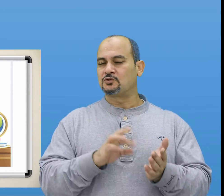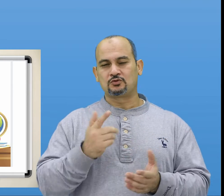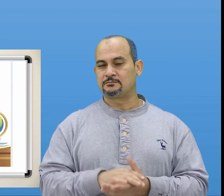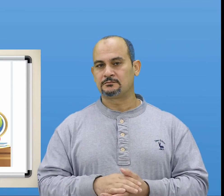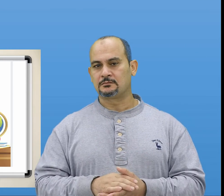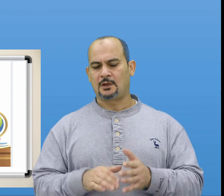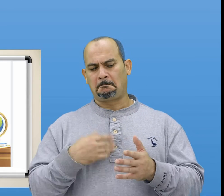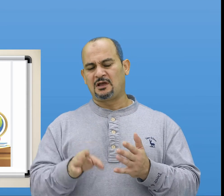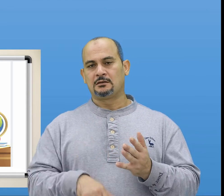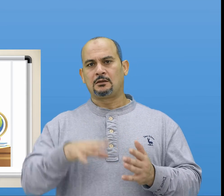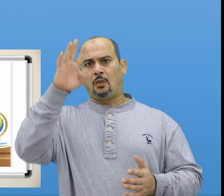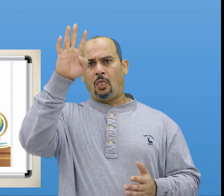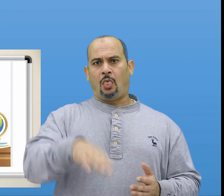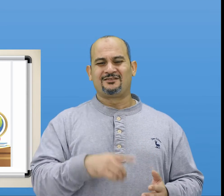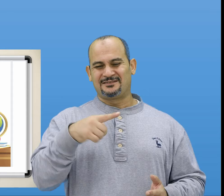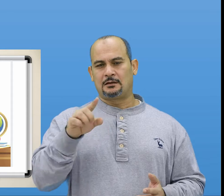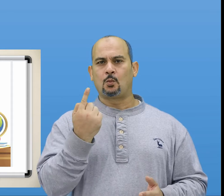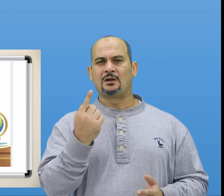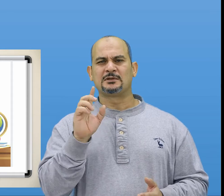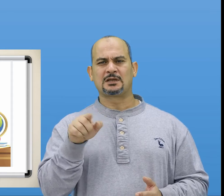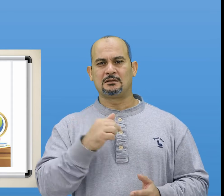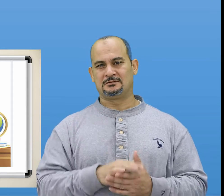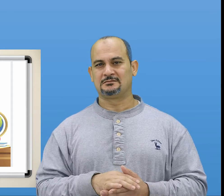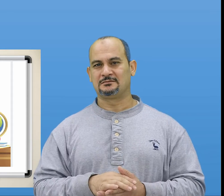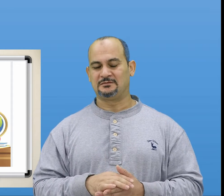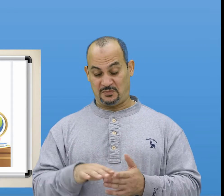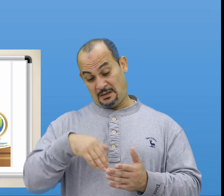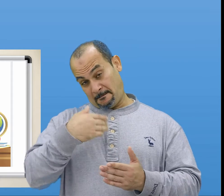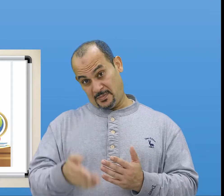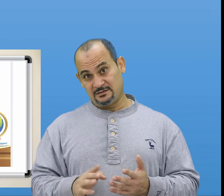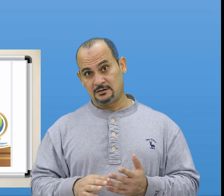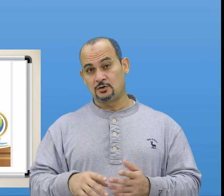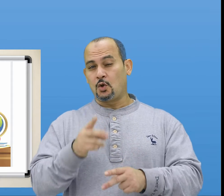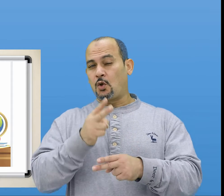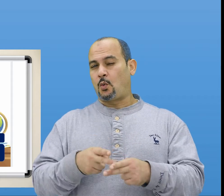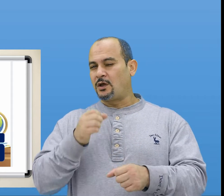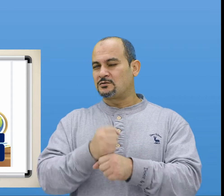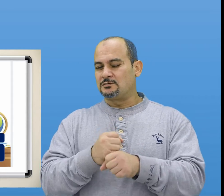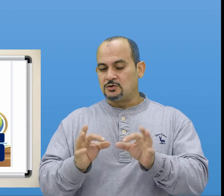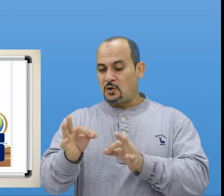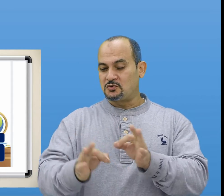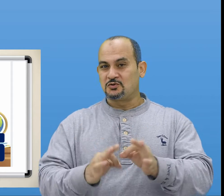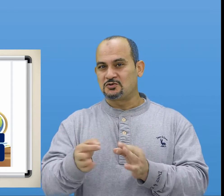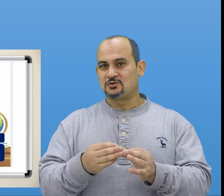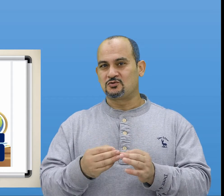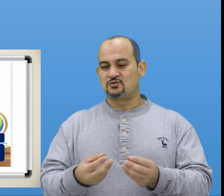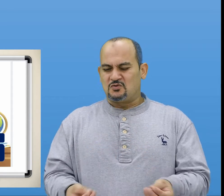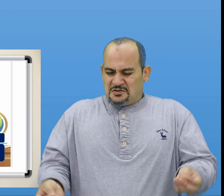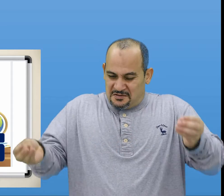a place. So what is he doing? He is leaving the place. So we have desert. It's a verb.